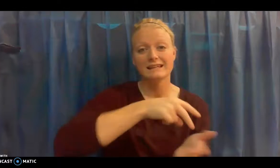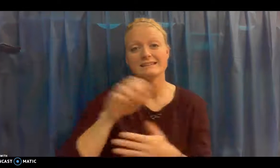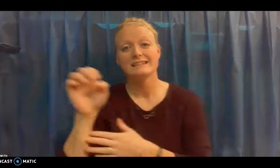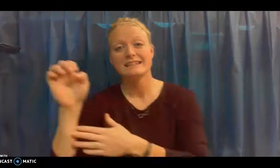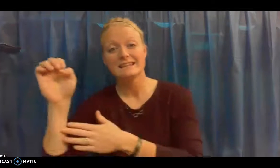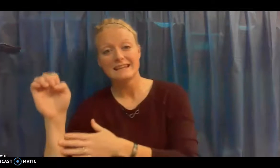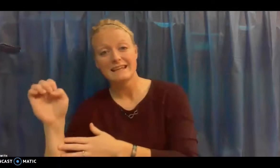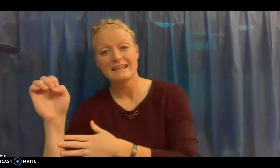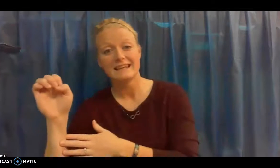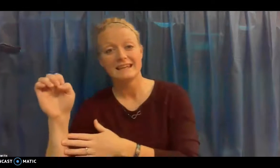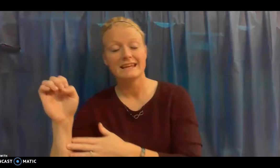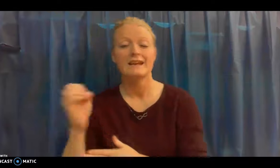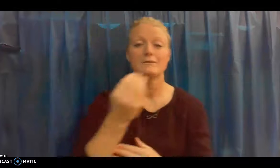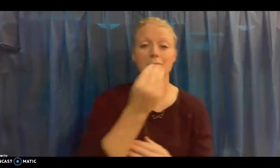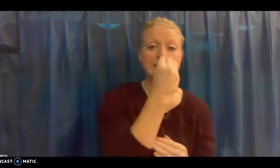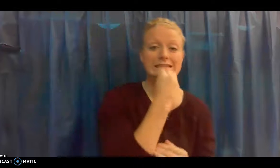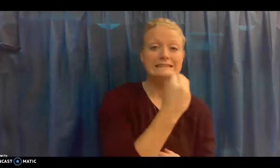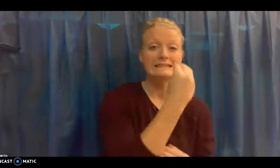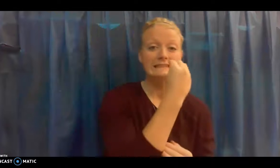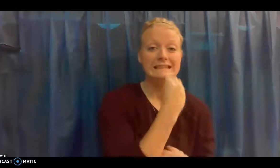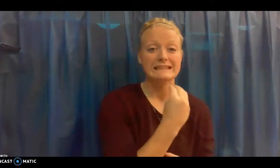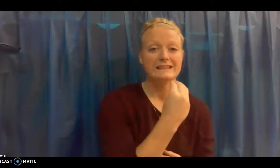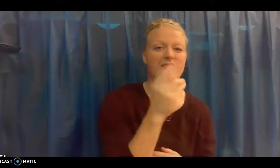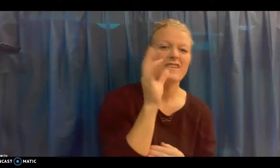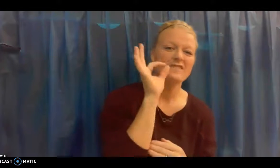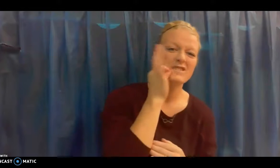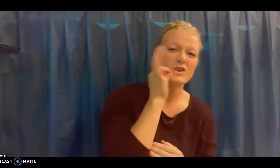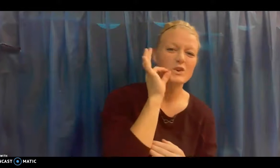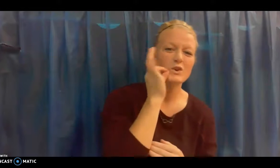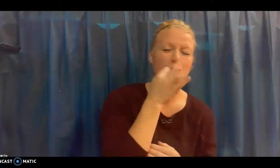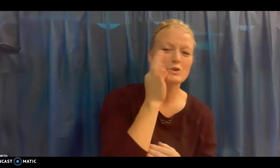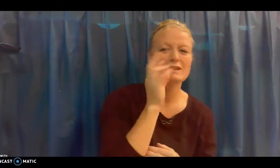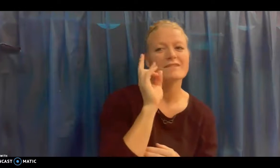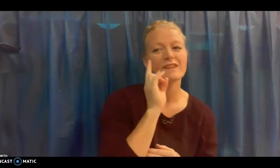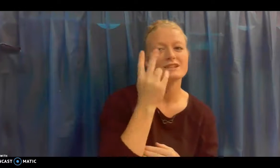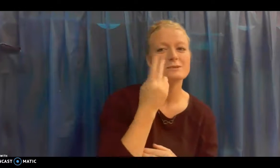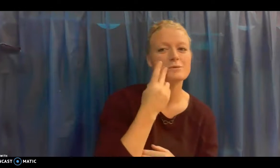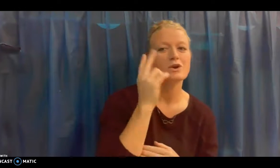dance. E is for eating fruits and